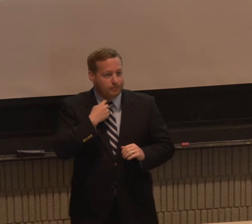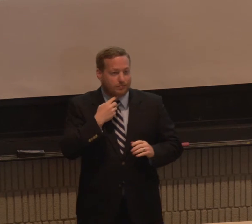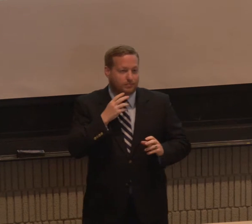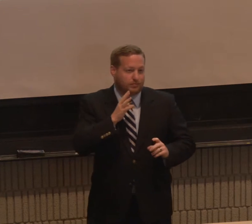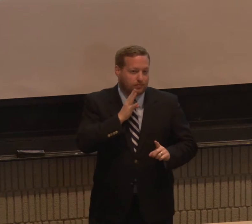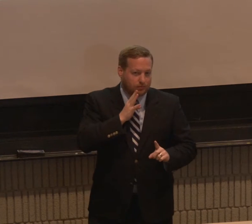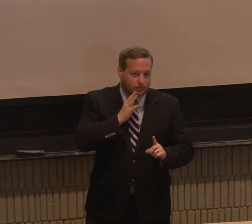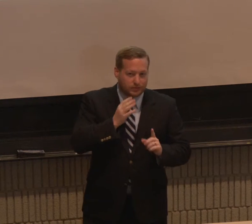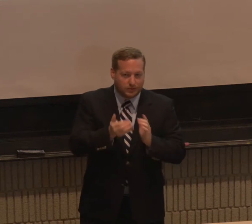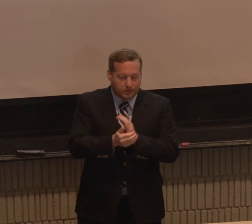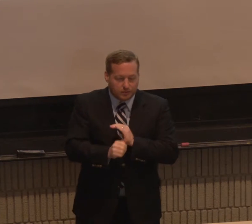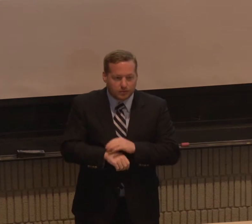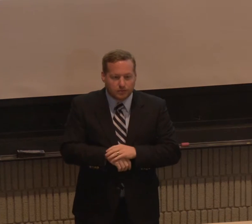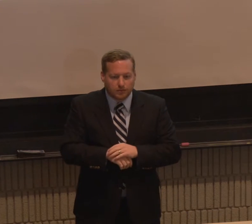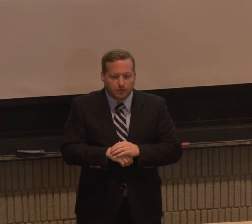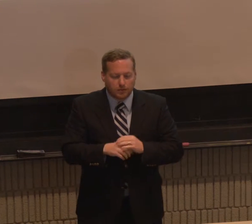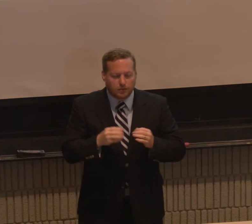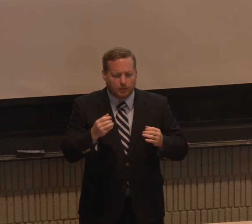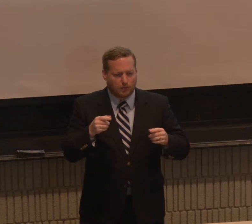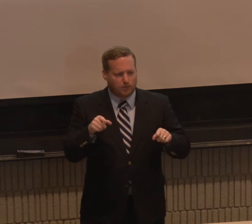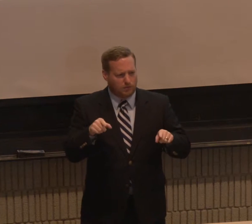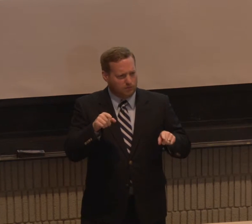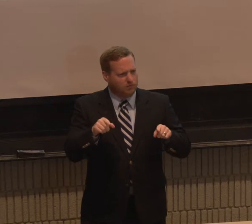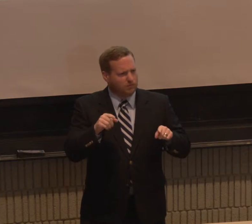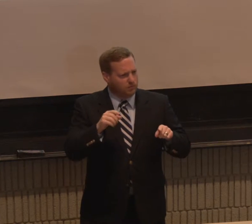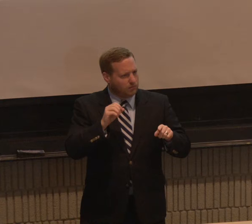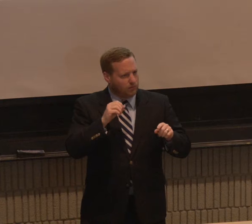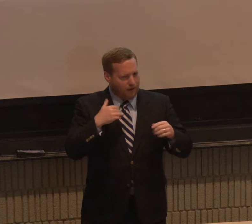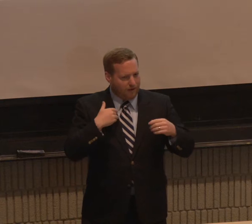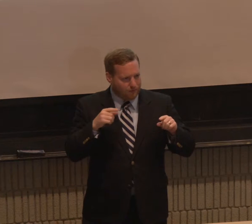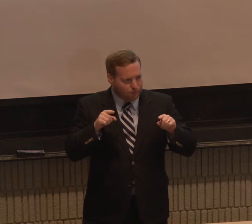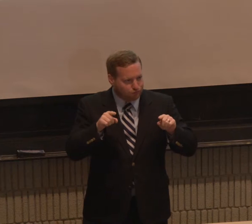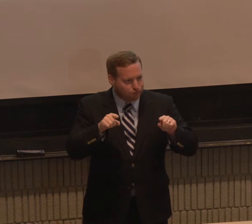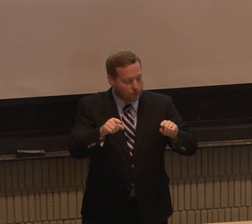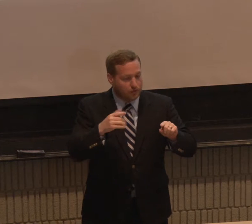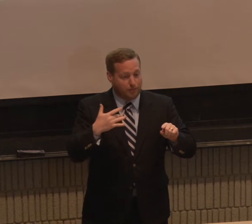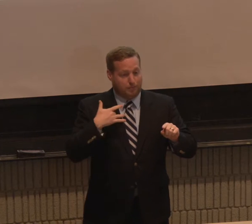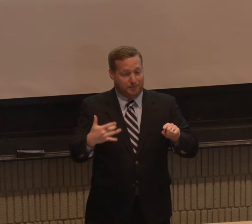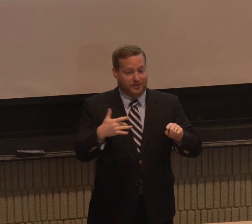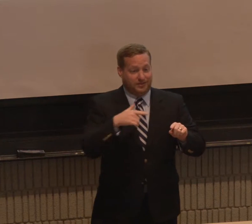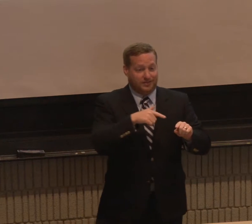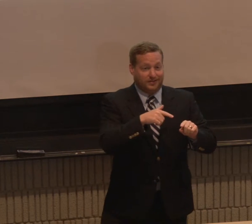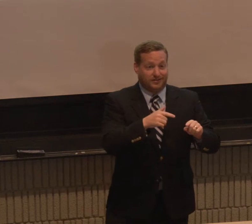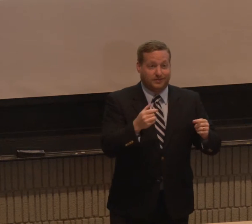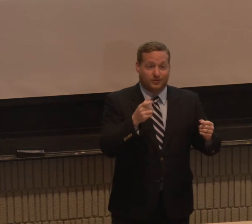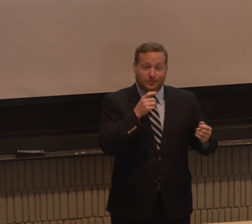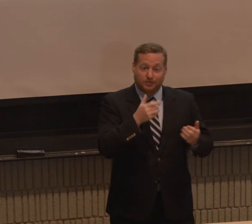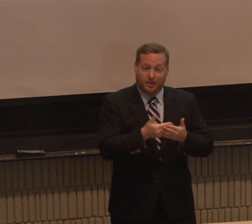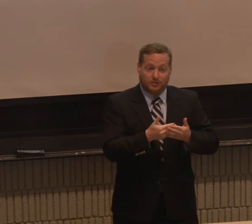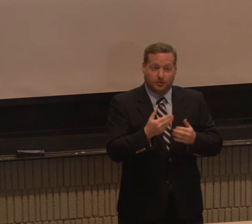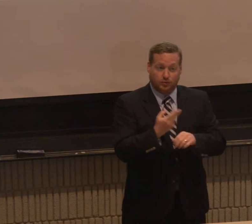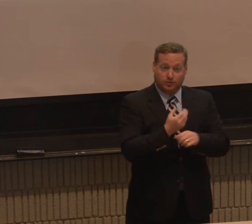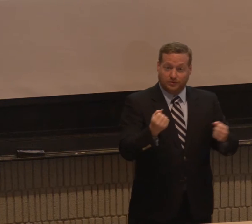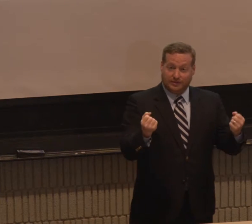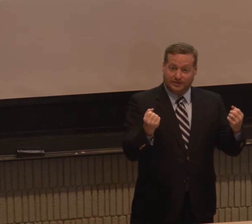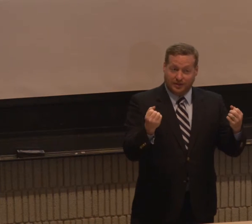So oftentimes there's frustration when people don't have the ability to communicate or express their needs.